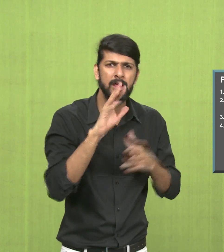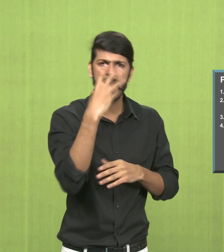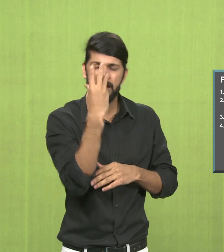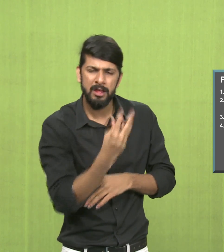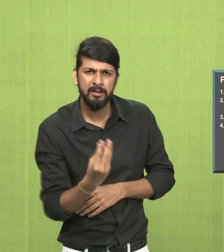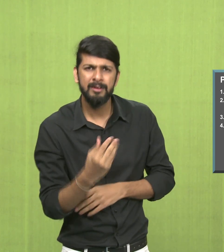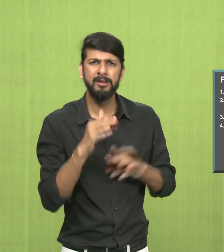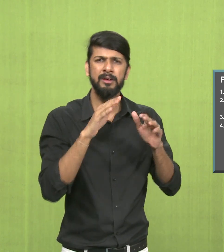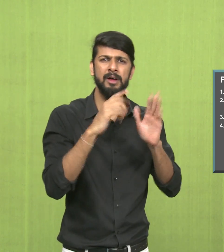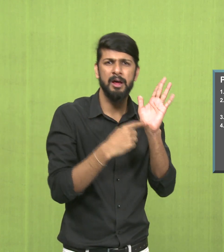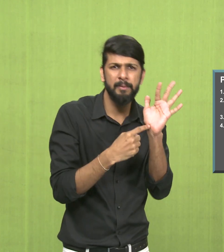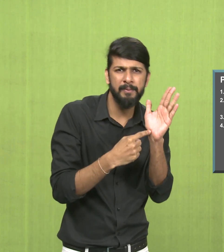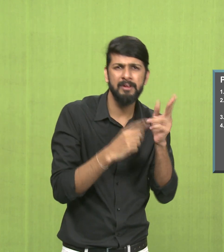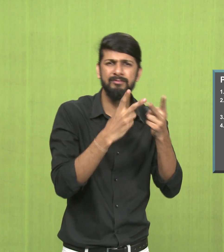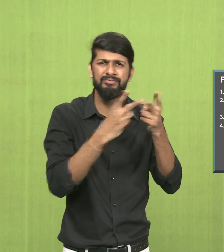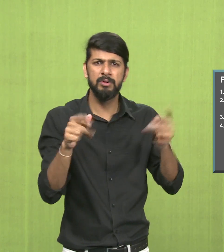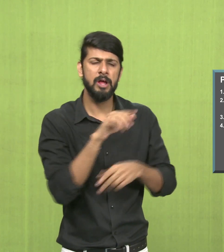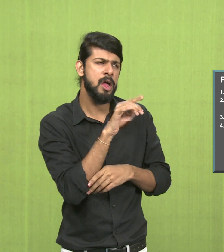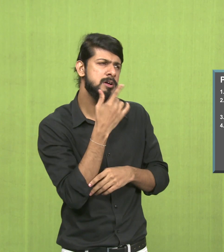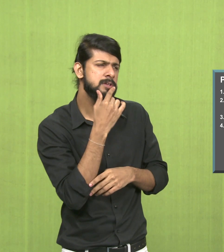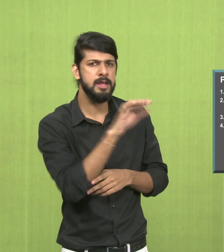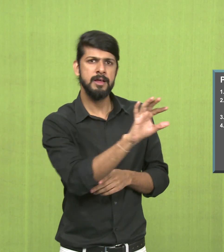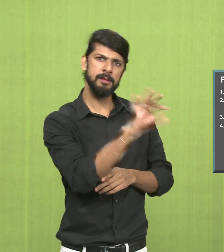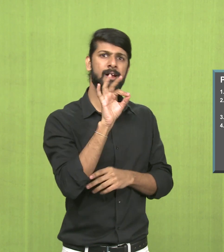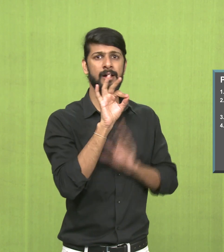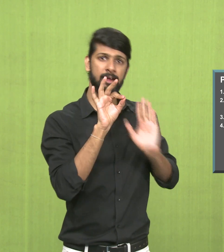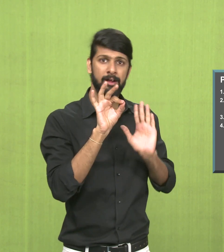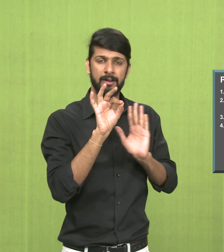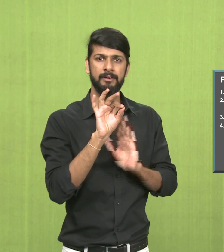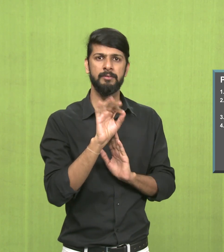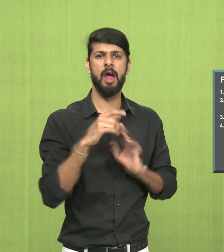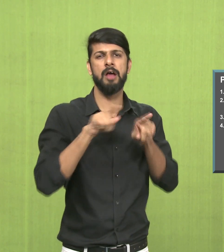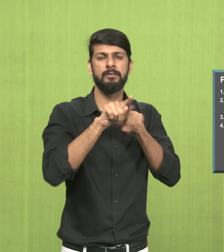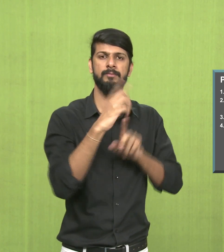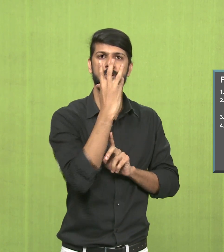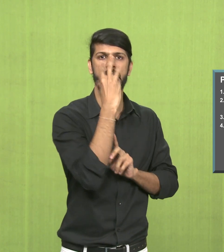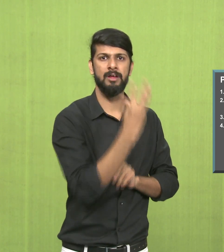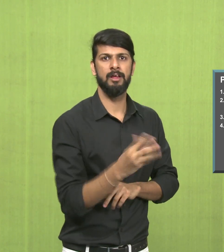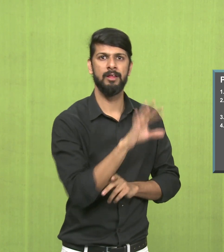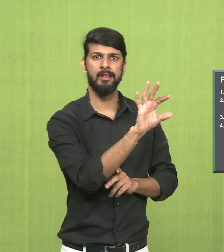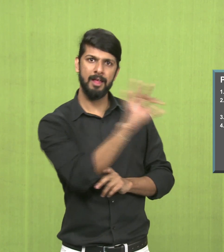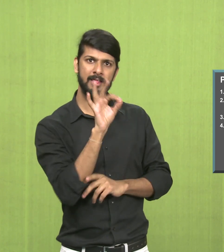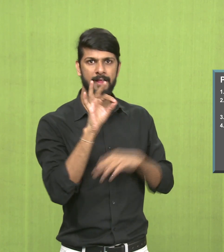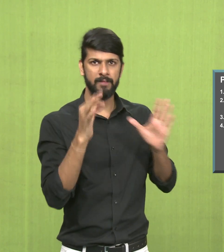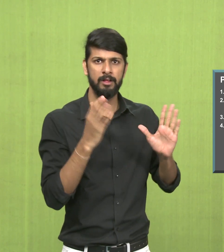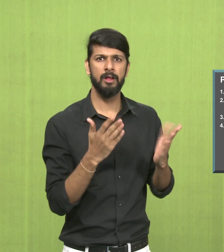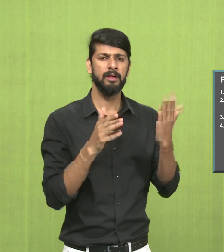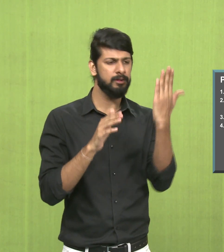or the design, for example, a Ganesha face or a floral design.